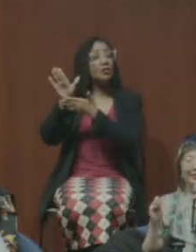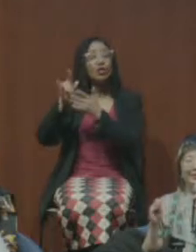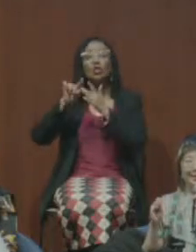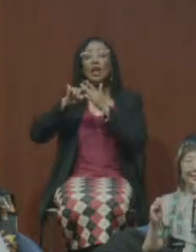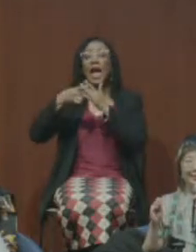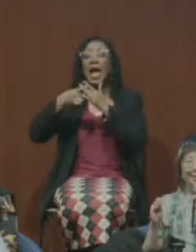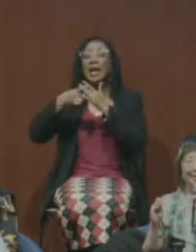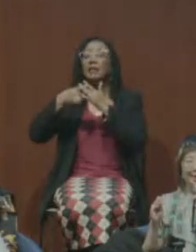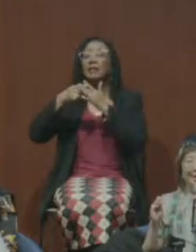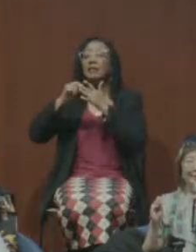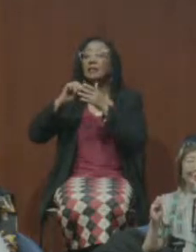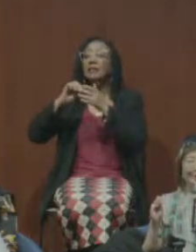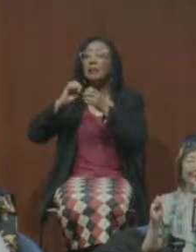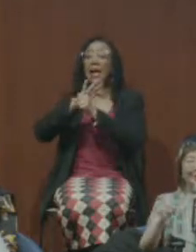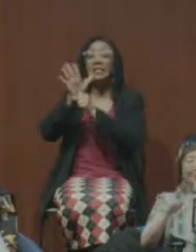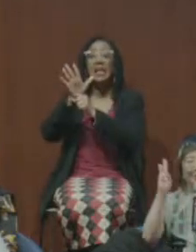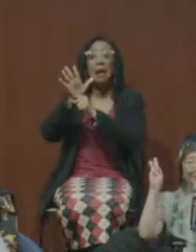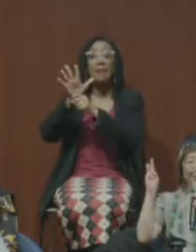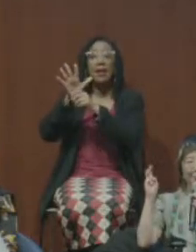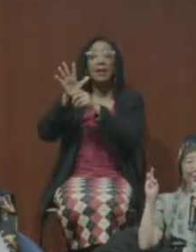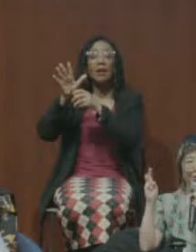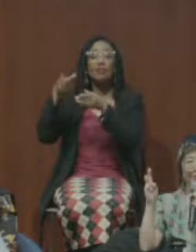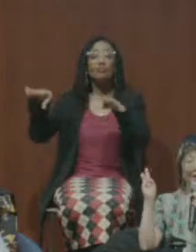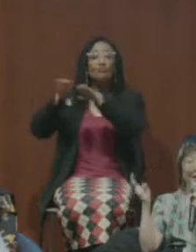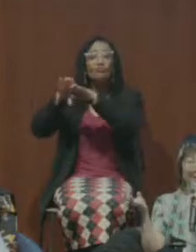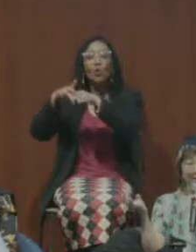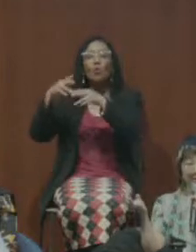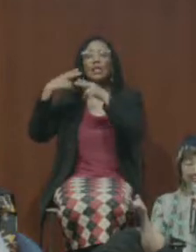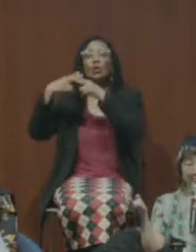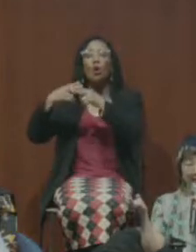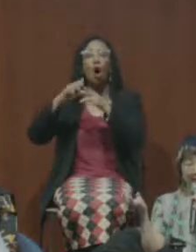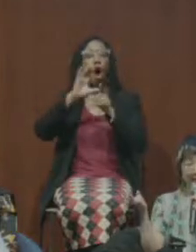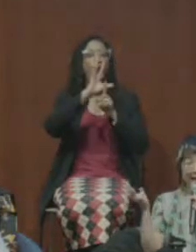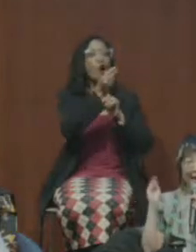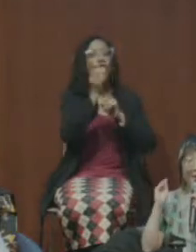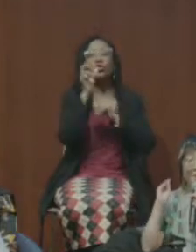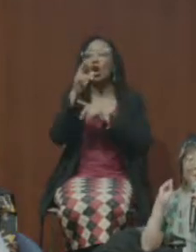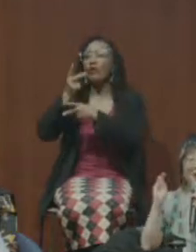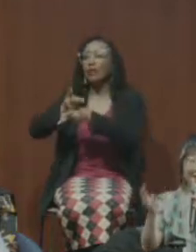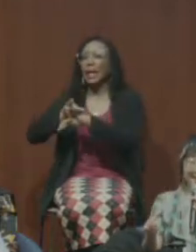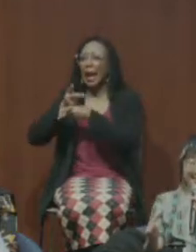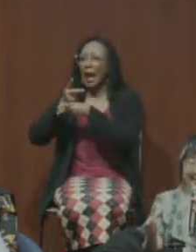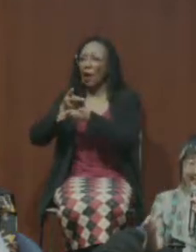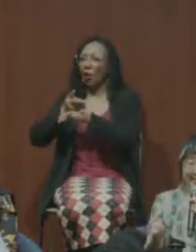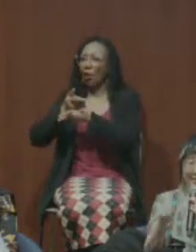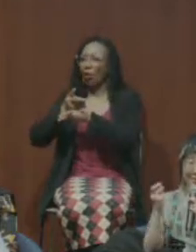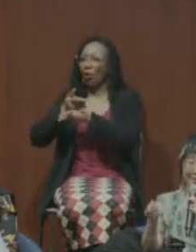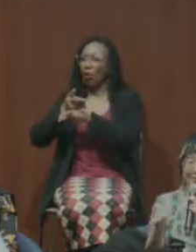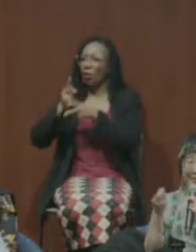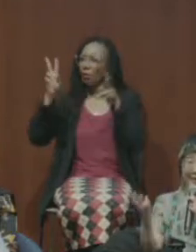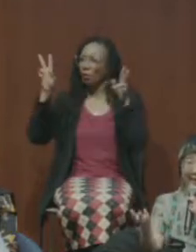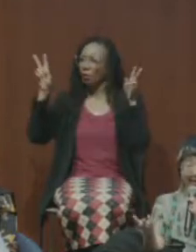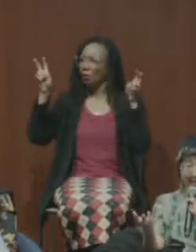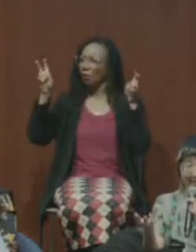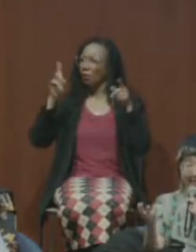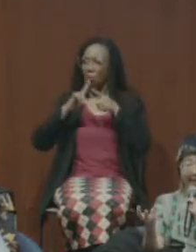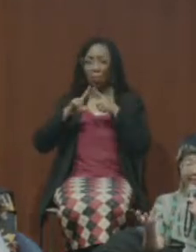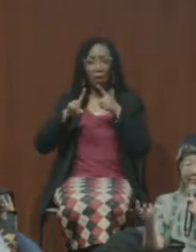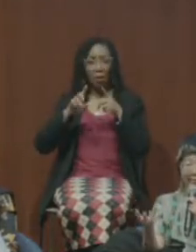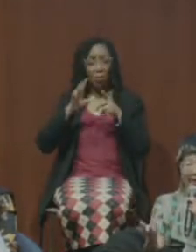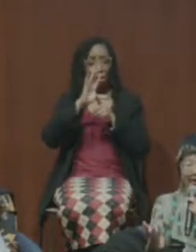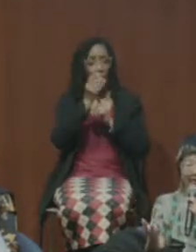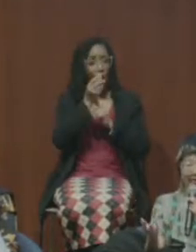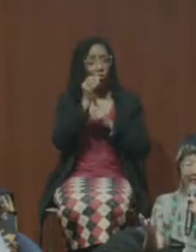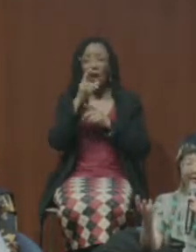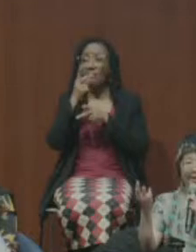pandemic lockdown, which they called a culture of care. But the culture of care